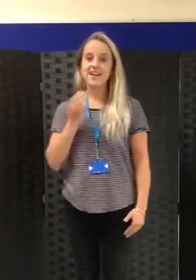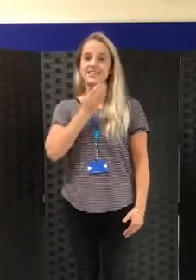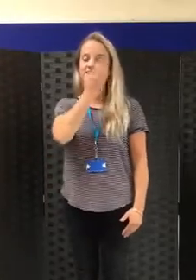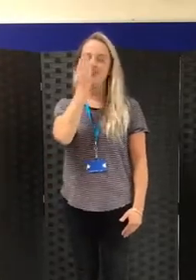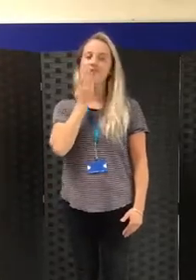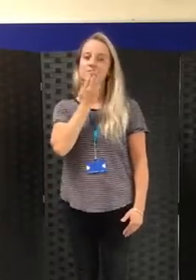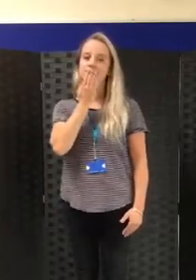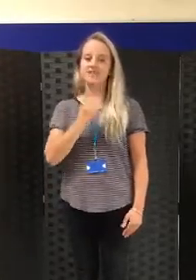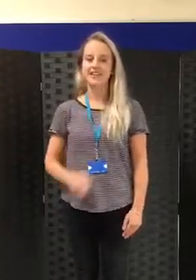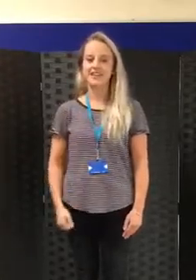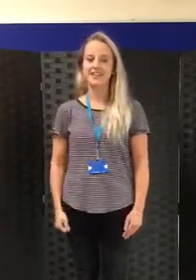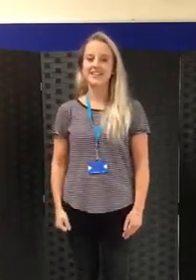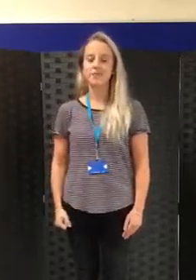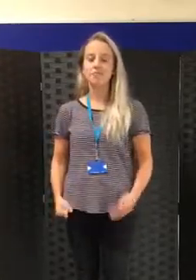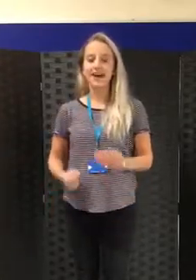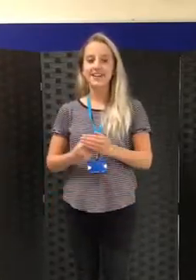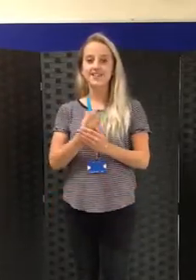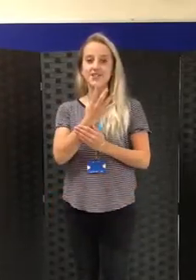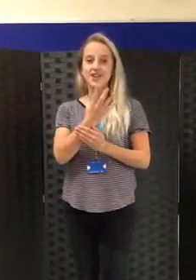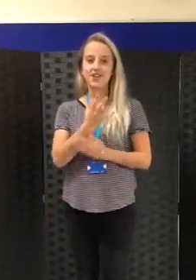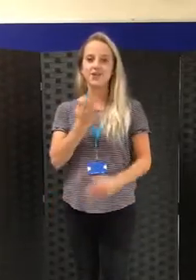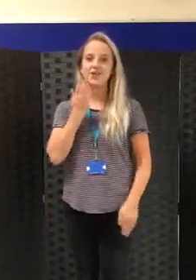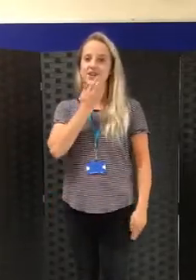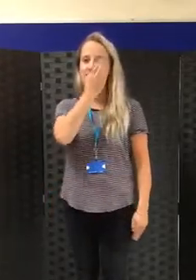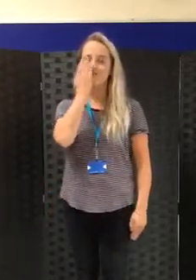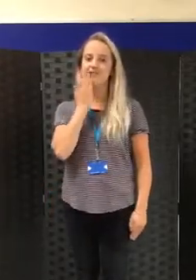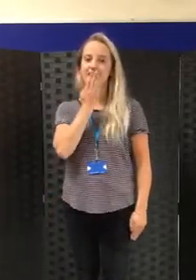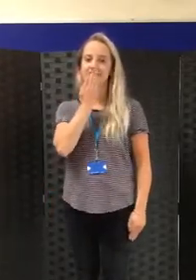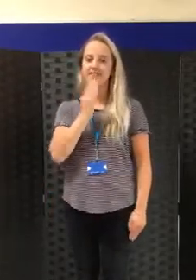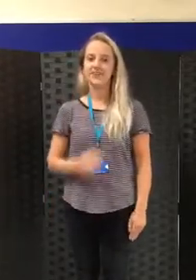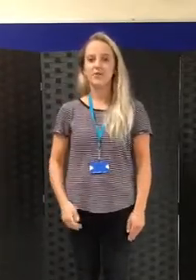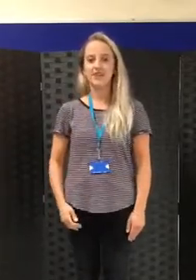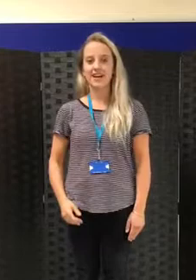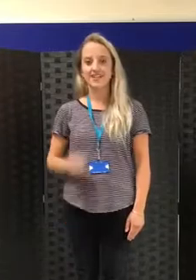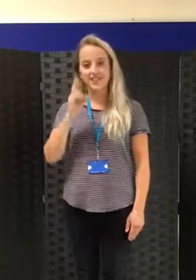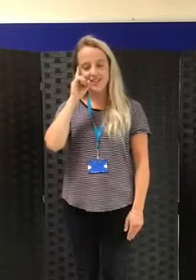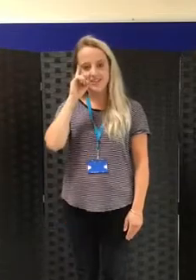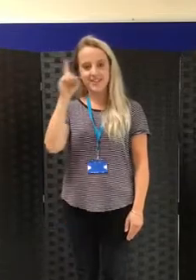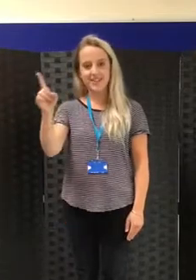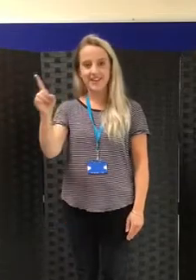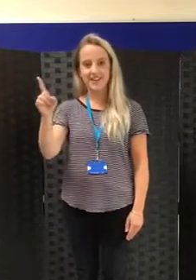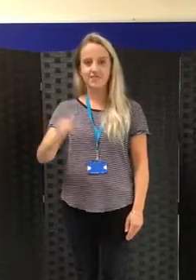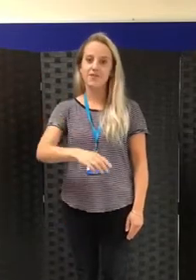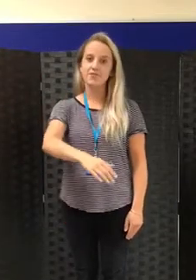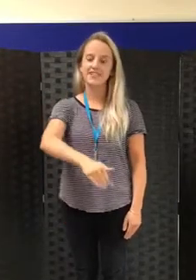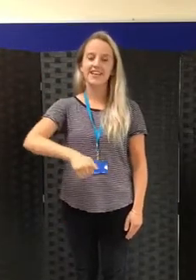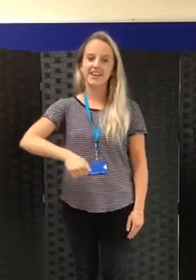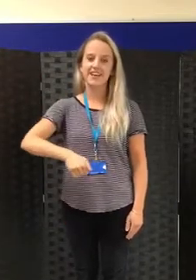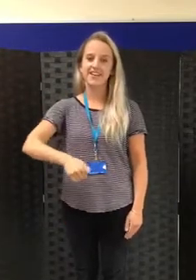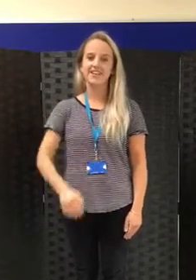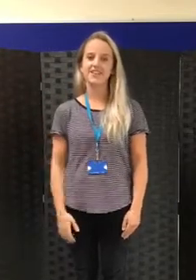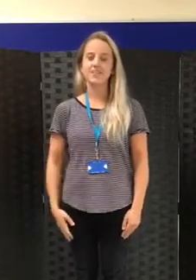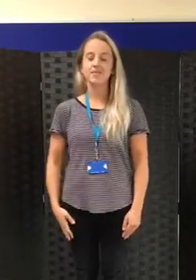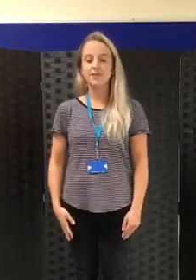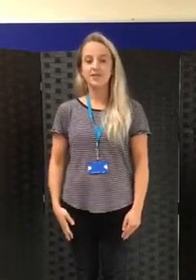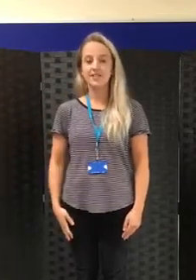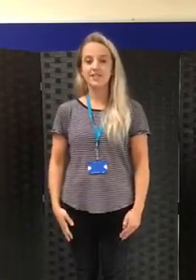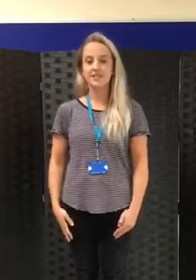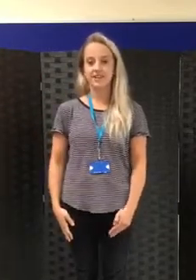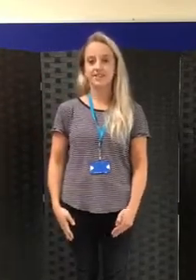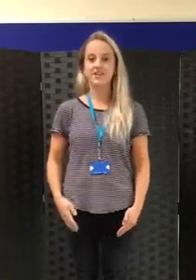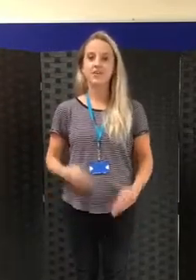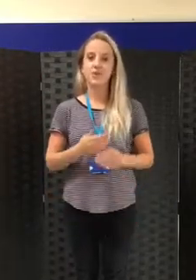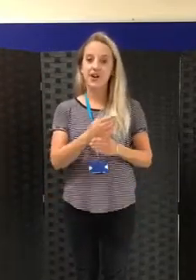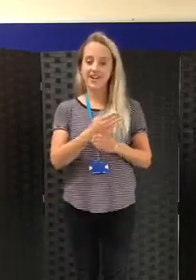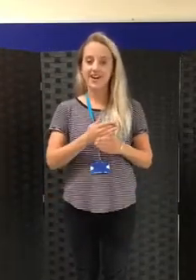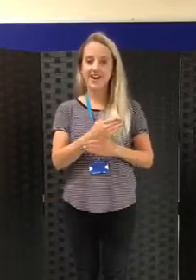Next to the main school building is our brand new nursery, which as you can see from the digger, the builders